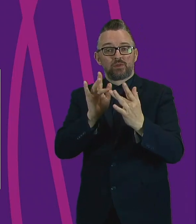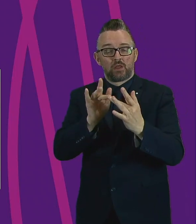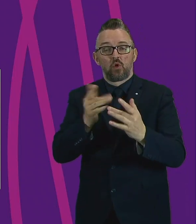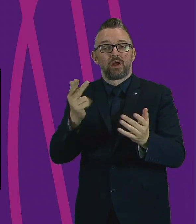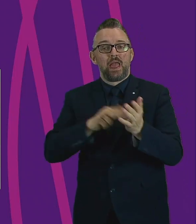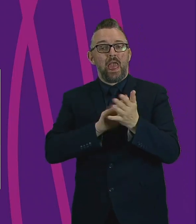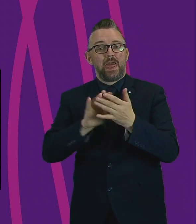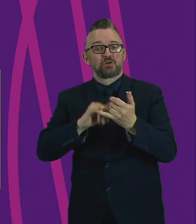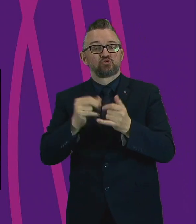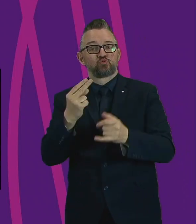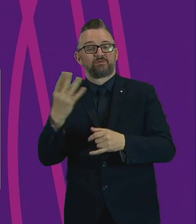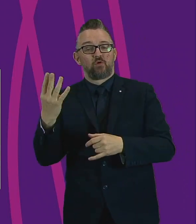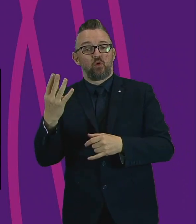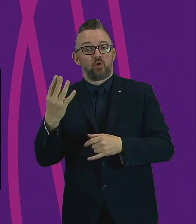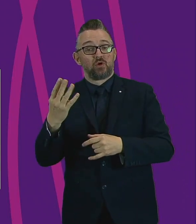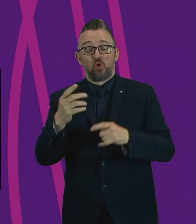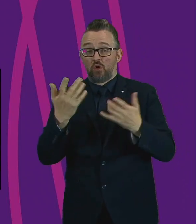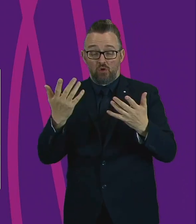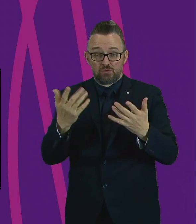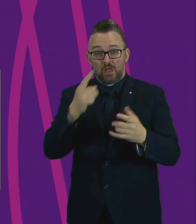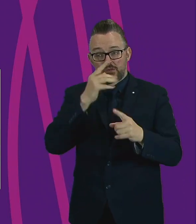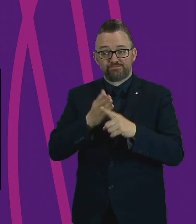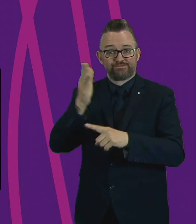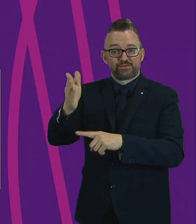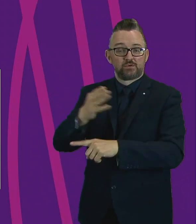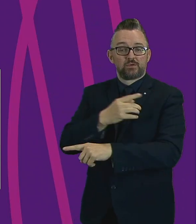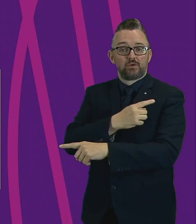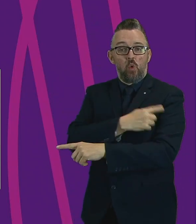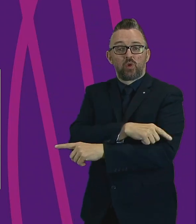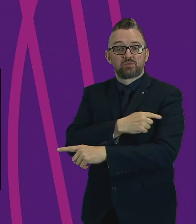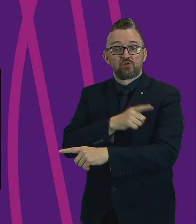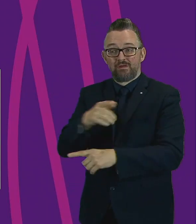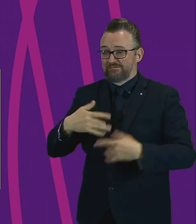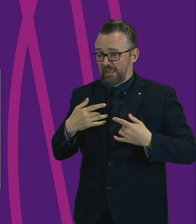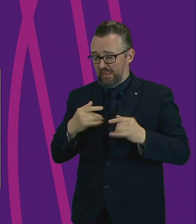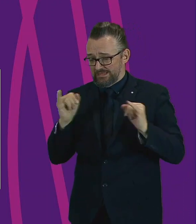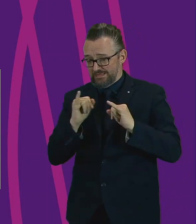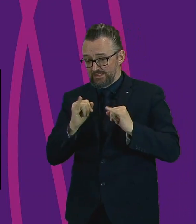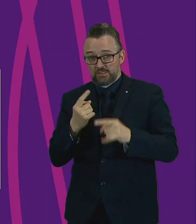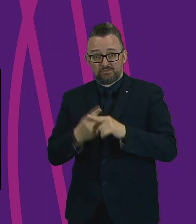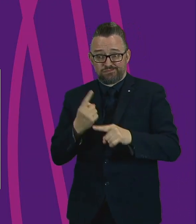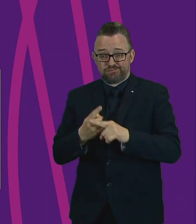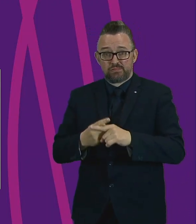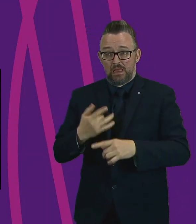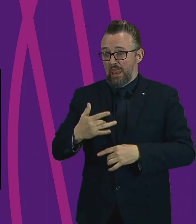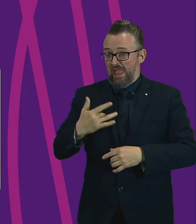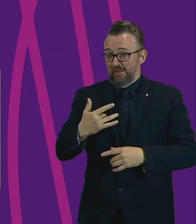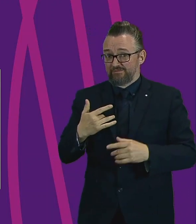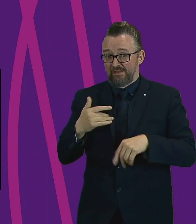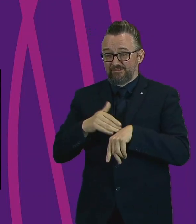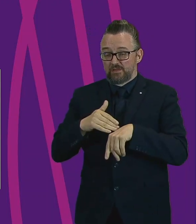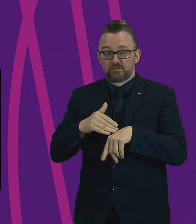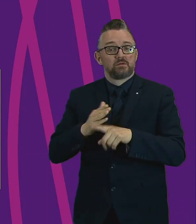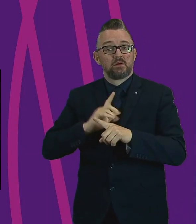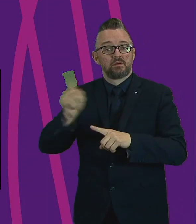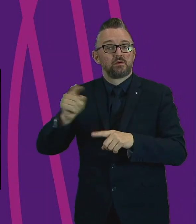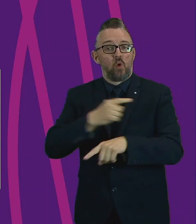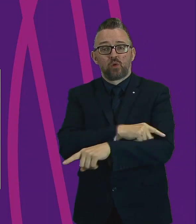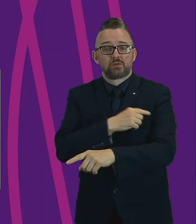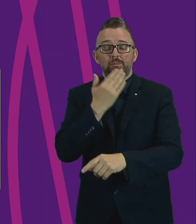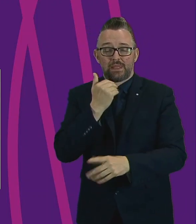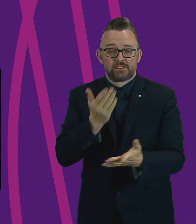or certainly attend hospital if your illness is immediate or life-threatening. Presiding Officer, while restoring normal services,